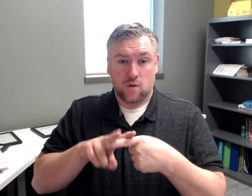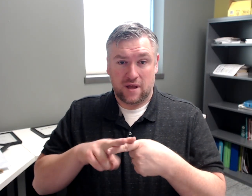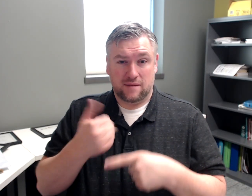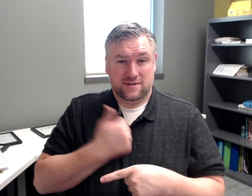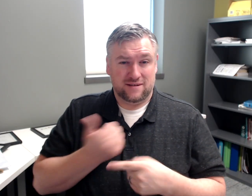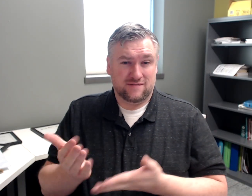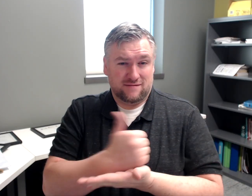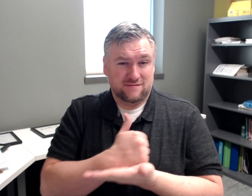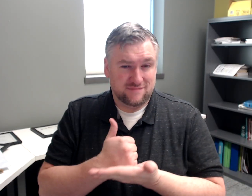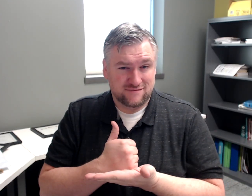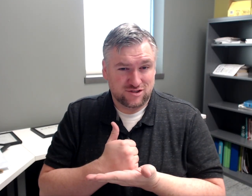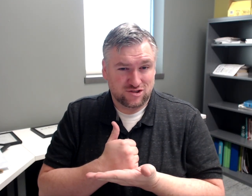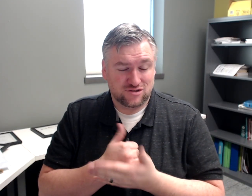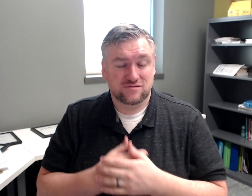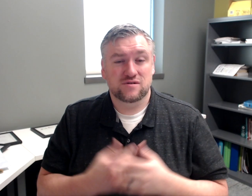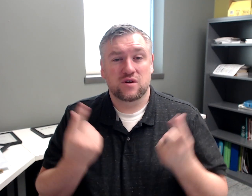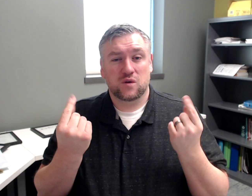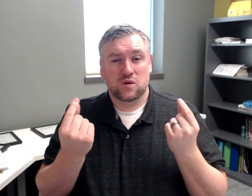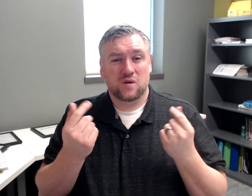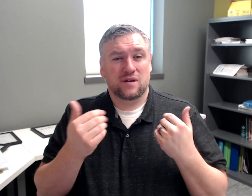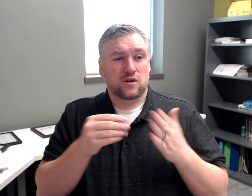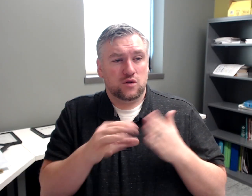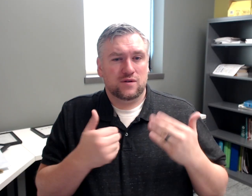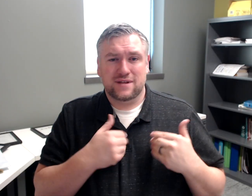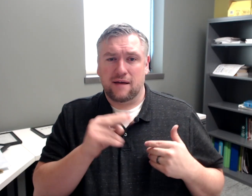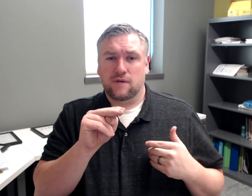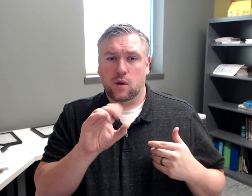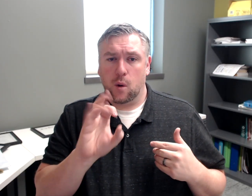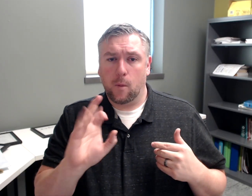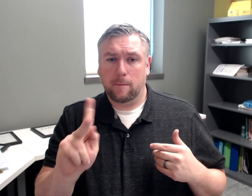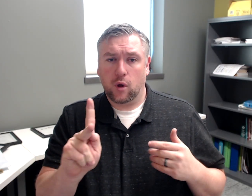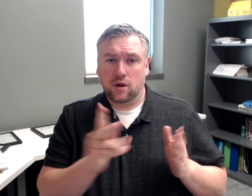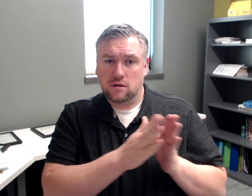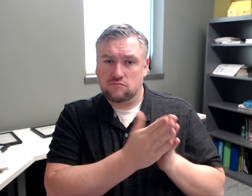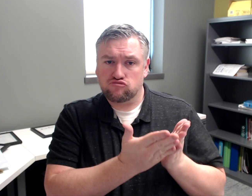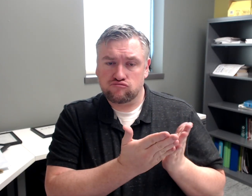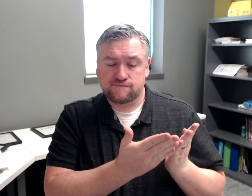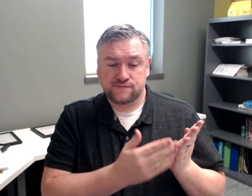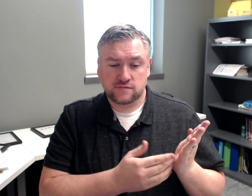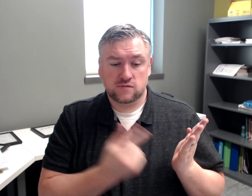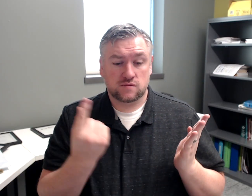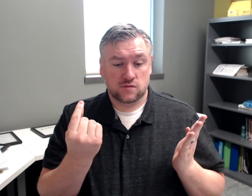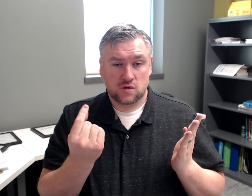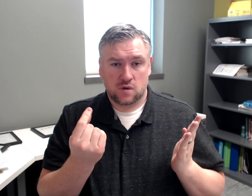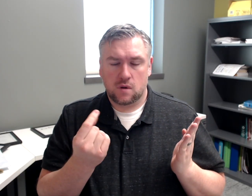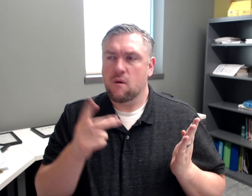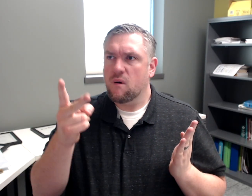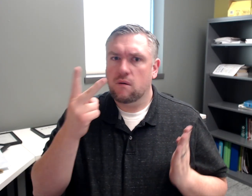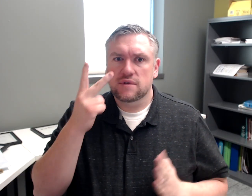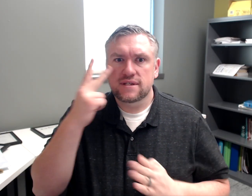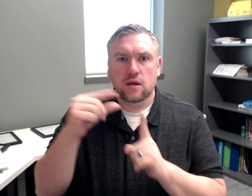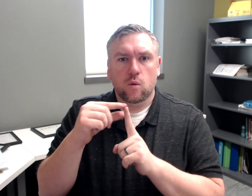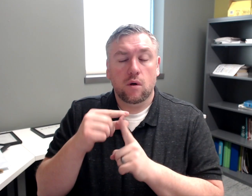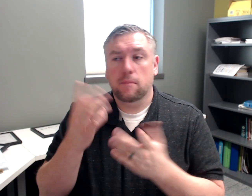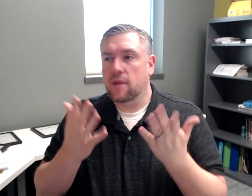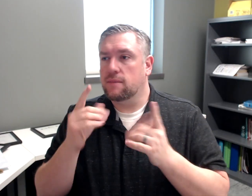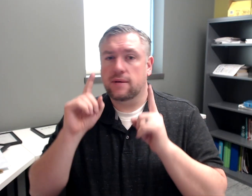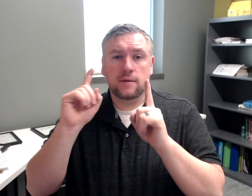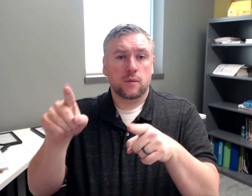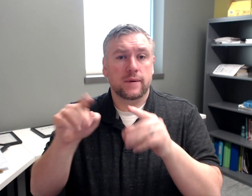Next, vocabulary self-collection. Students have a notebook where when they're out,